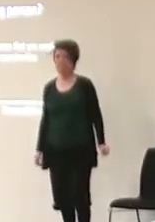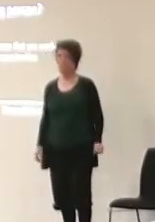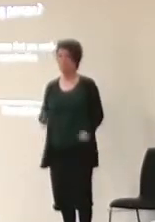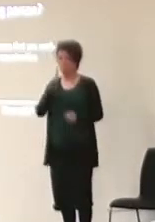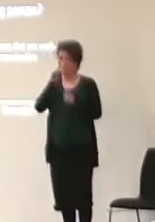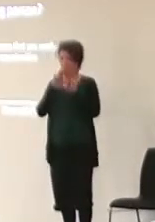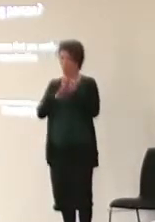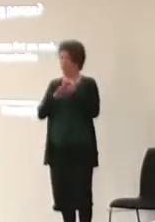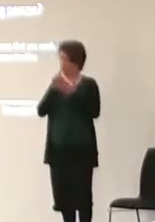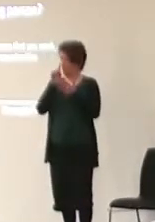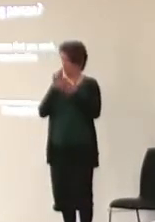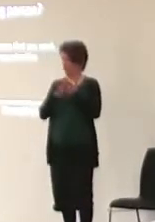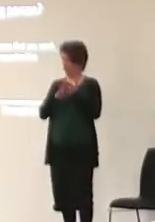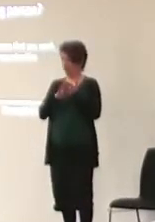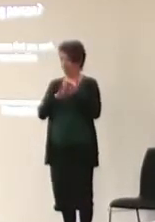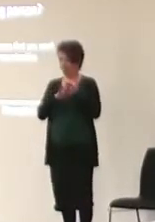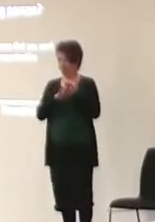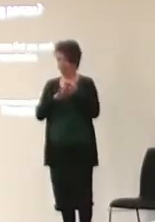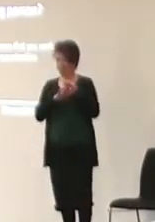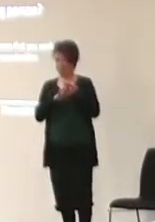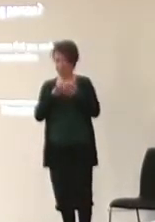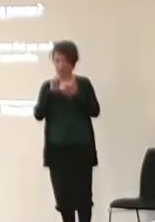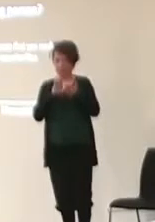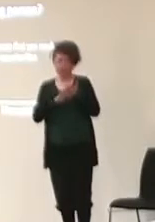Okay, just 1 minute left on that, guys. 1 minute.